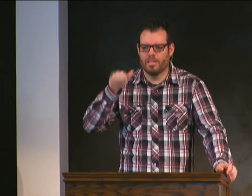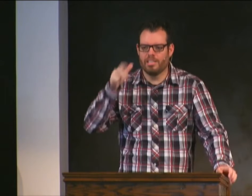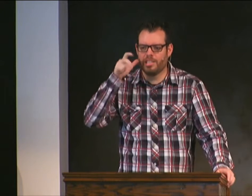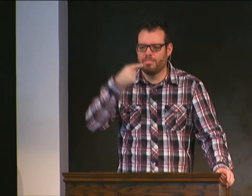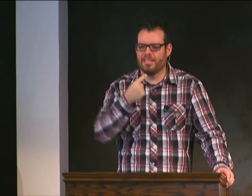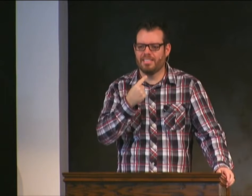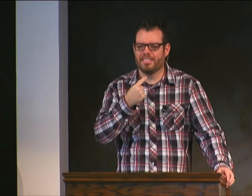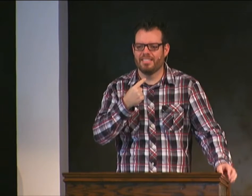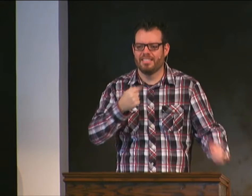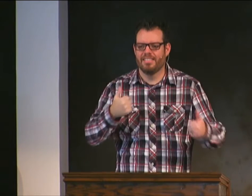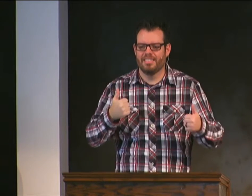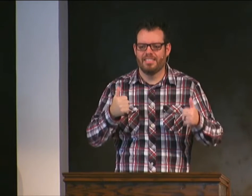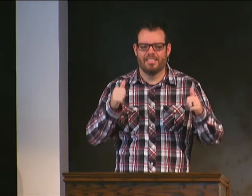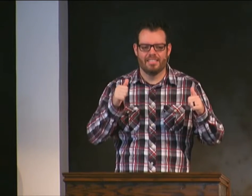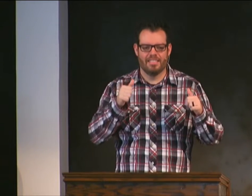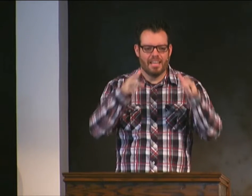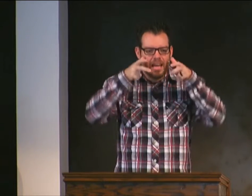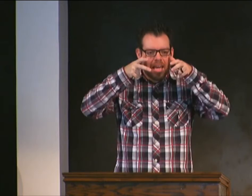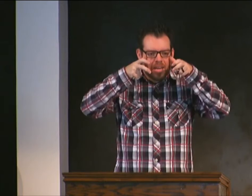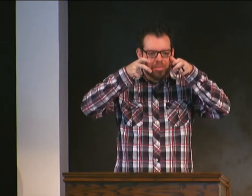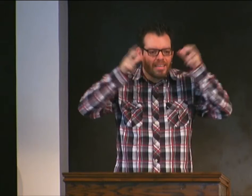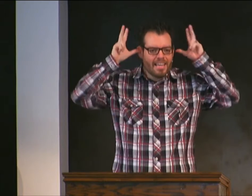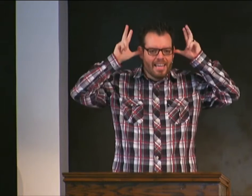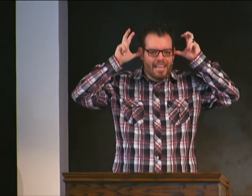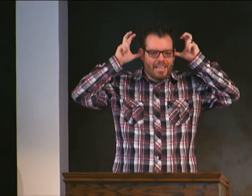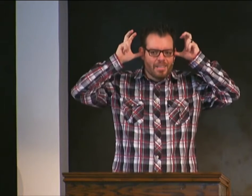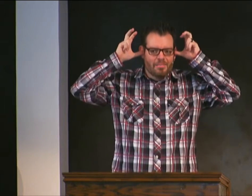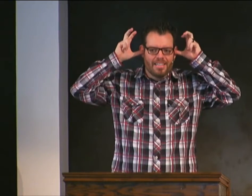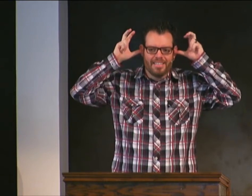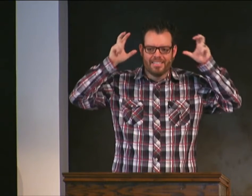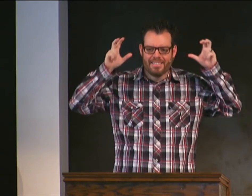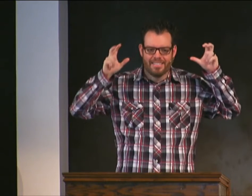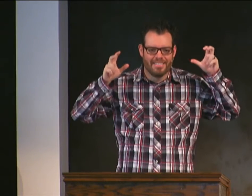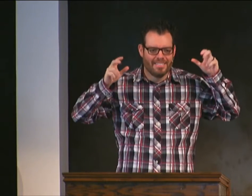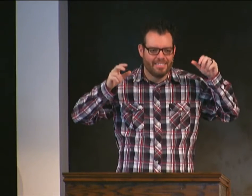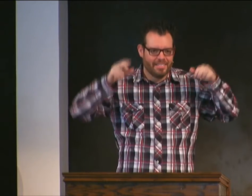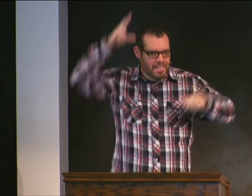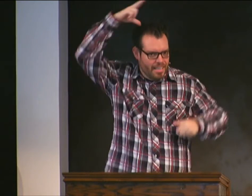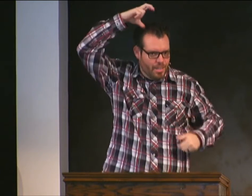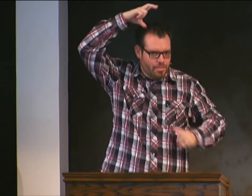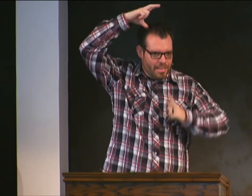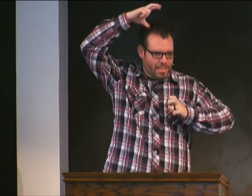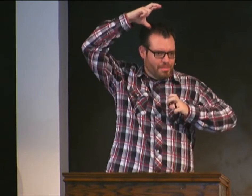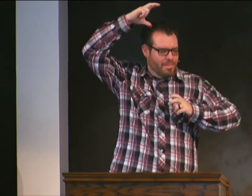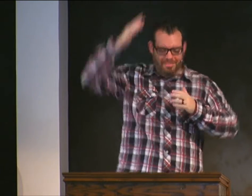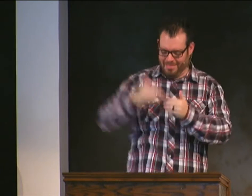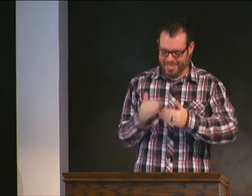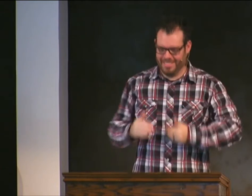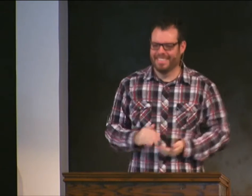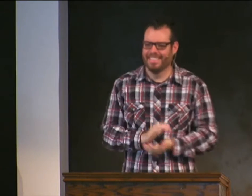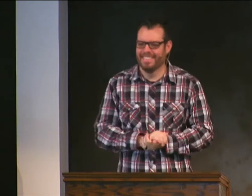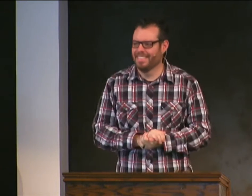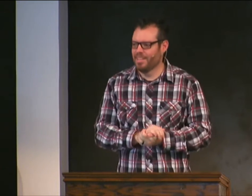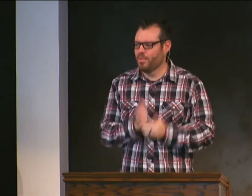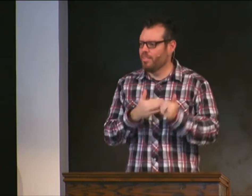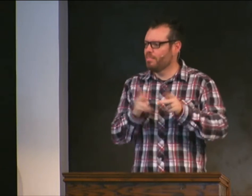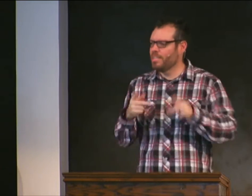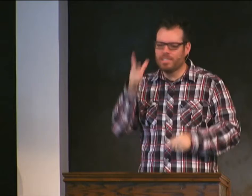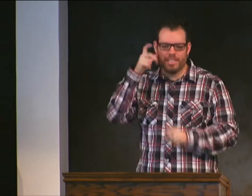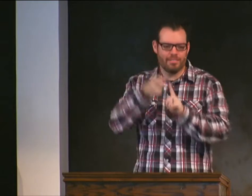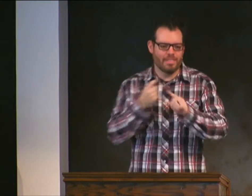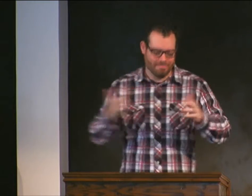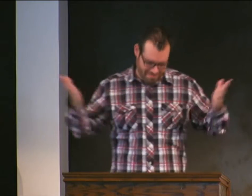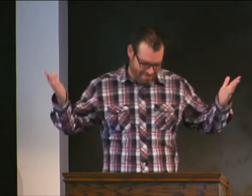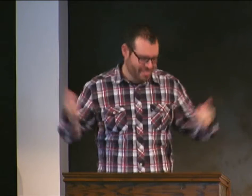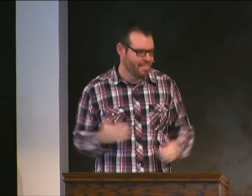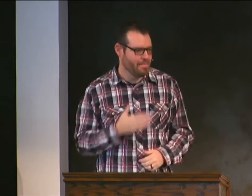Hello, can you hear me on this? Hear me? Hear me? Hear me? Hear me? Wherever place